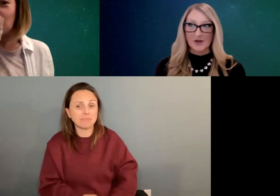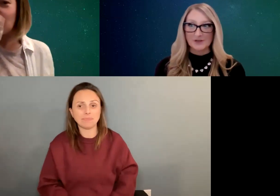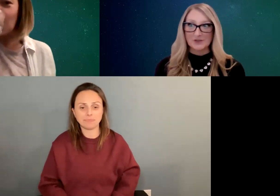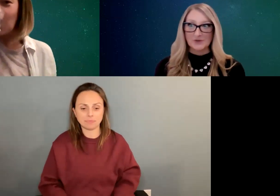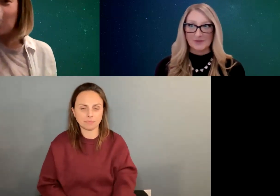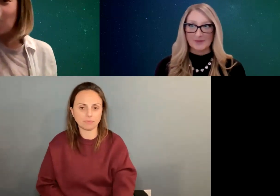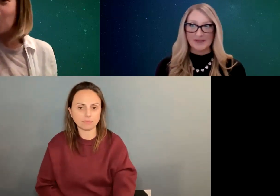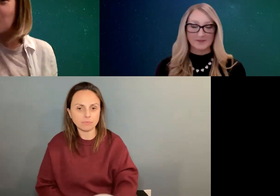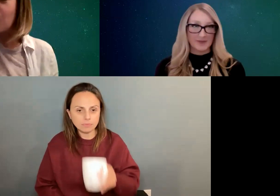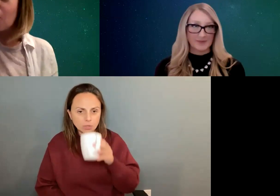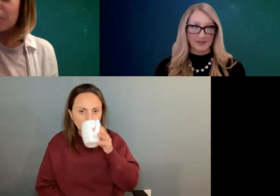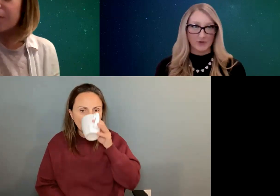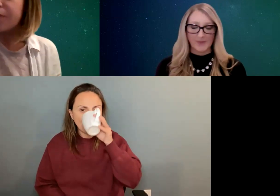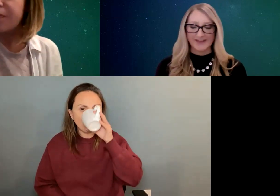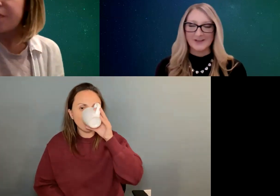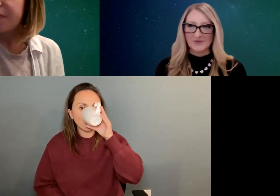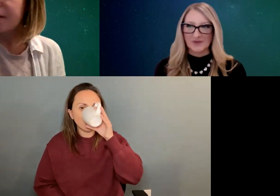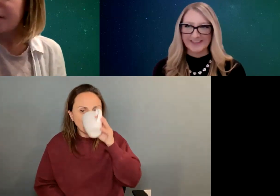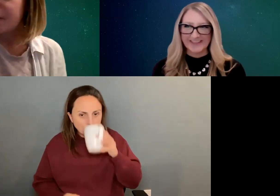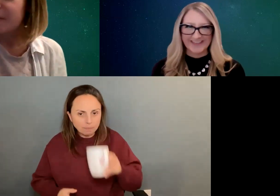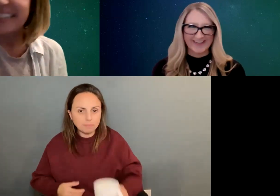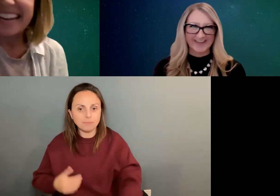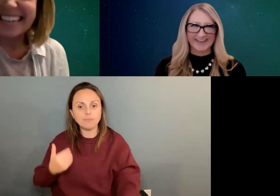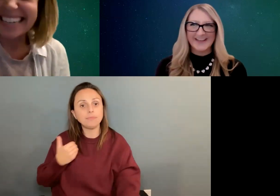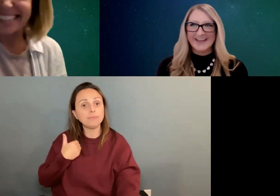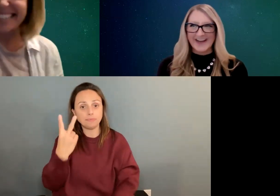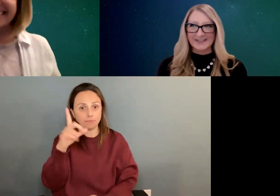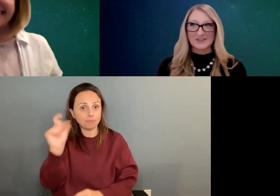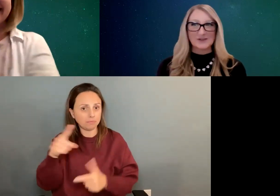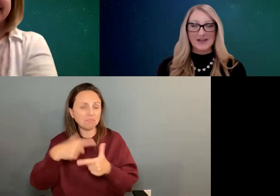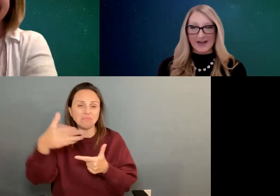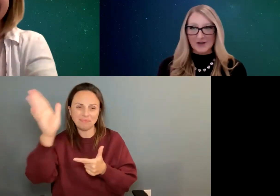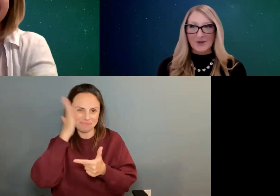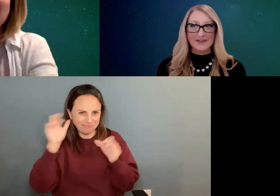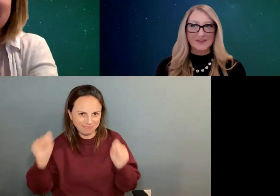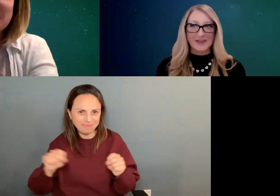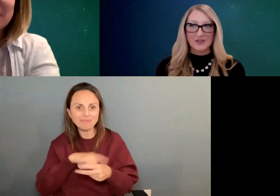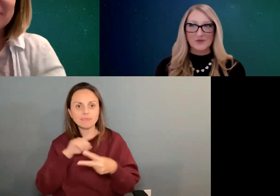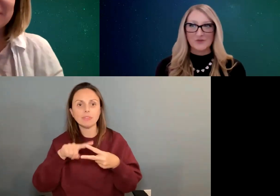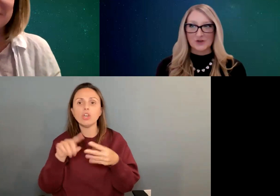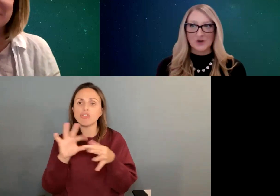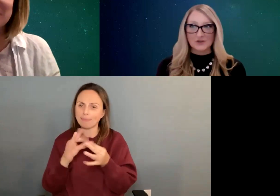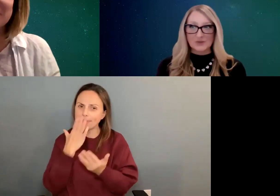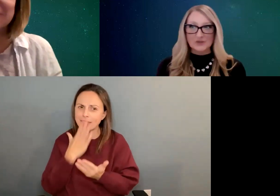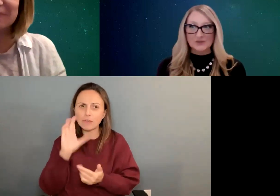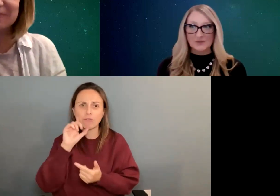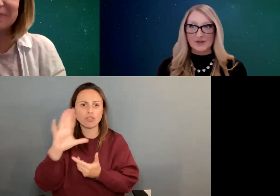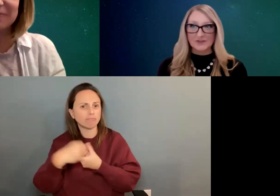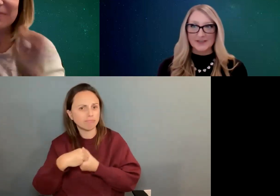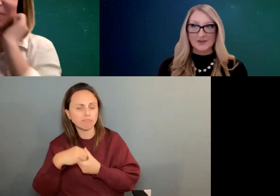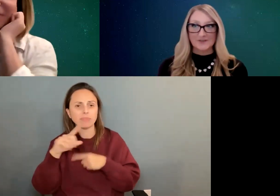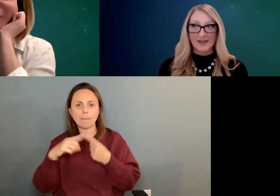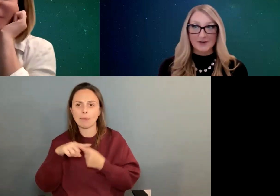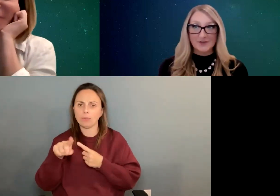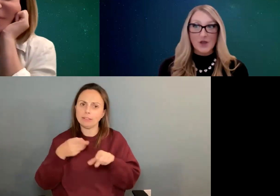we've got two, and then we can maybe let you go to bed, hopefully. So comment, thank you for your contributions around